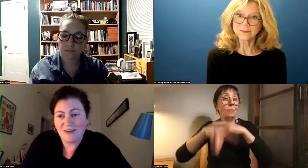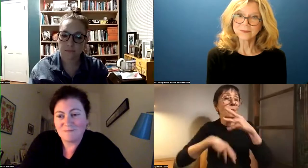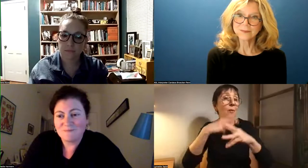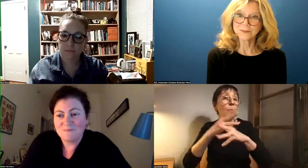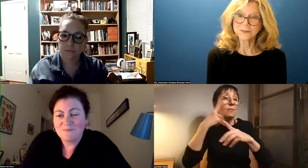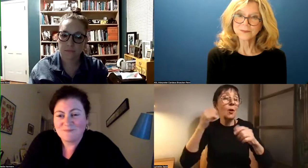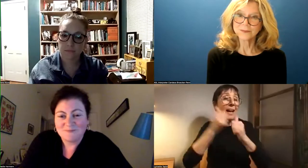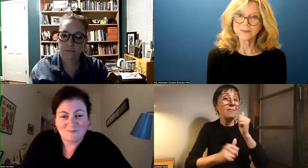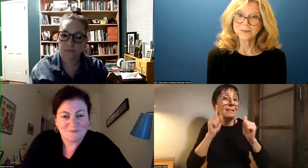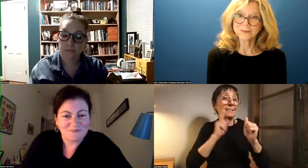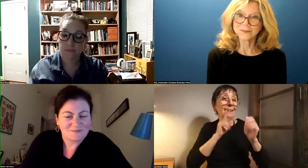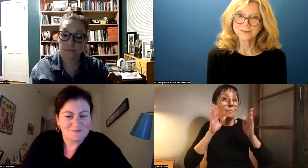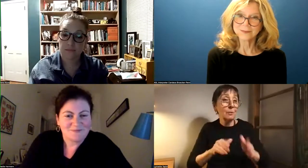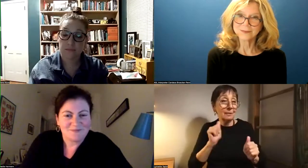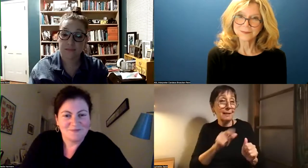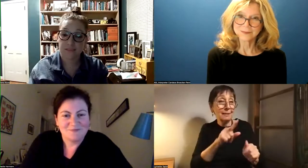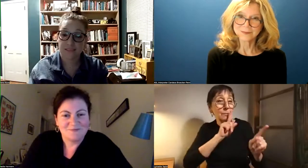there.